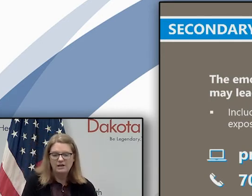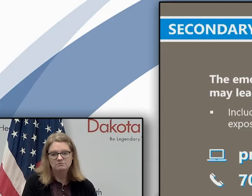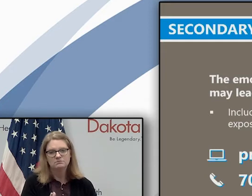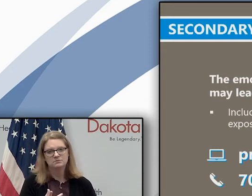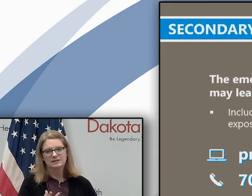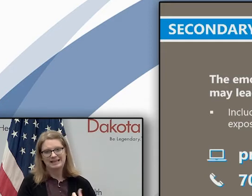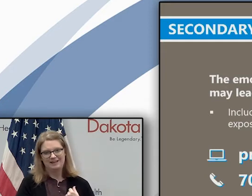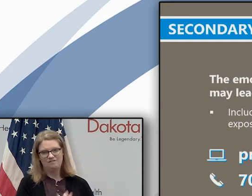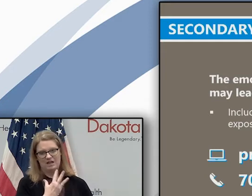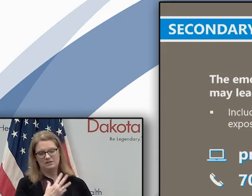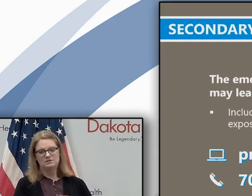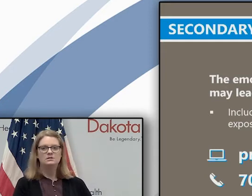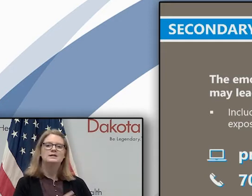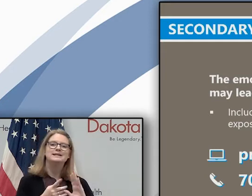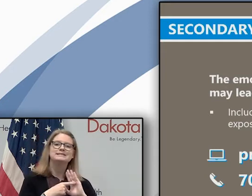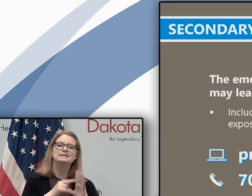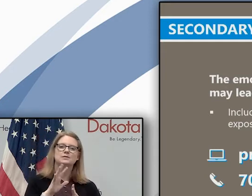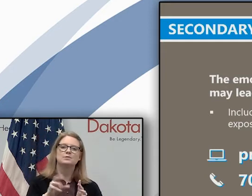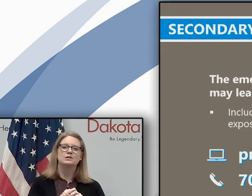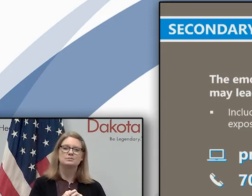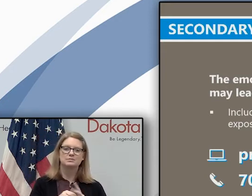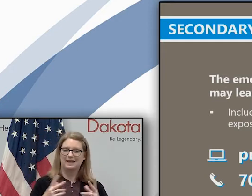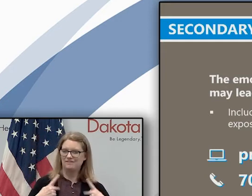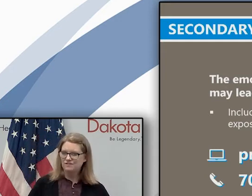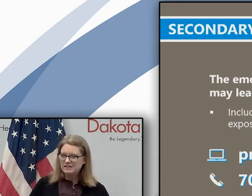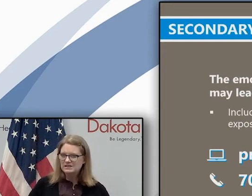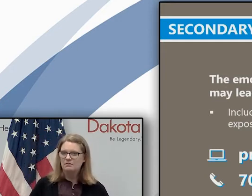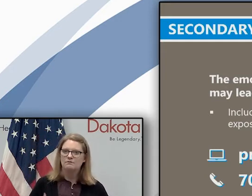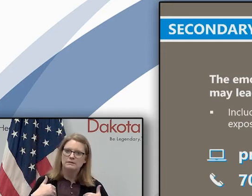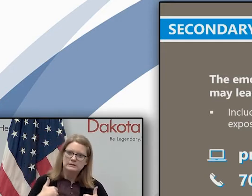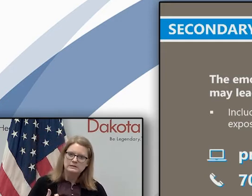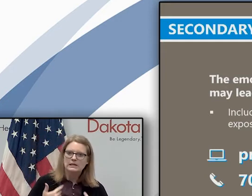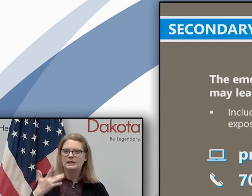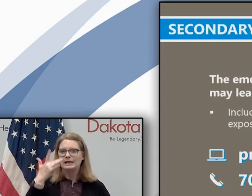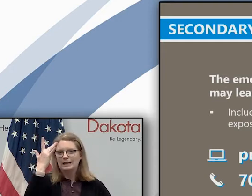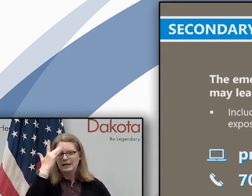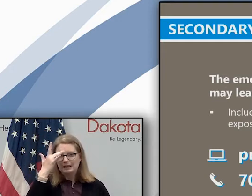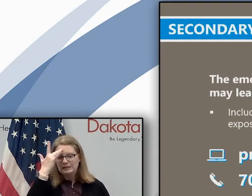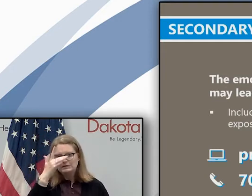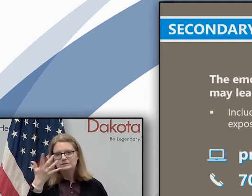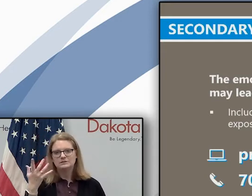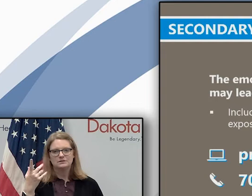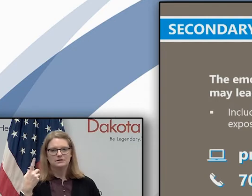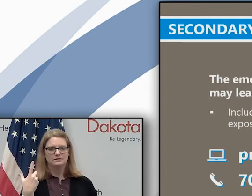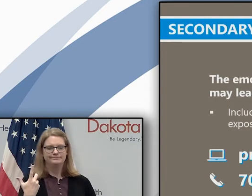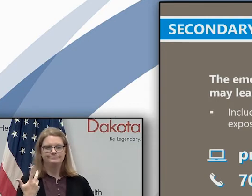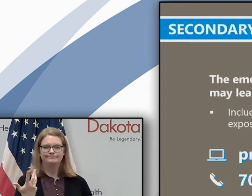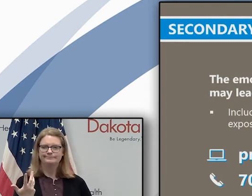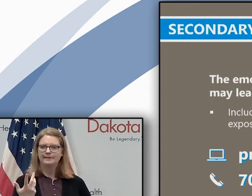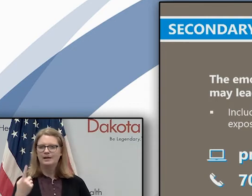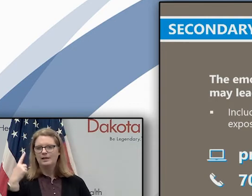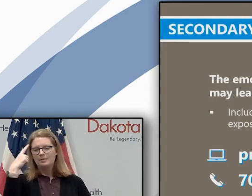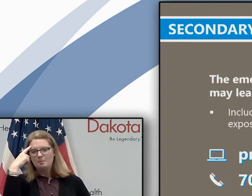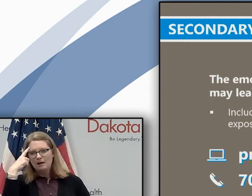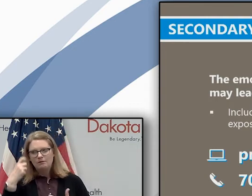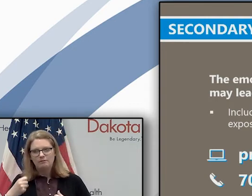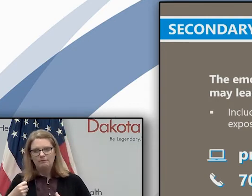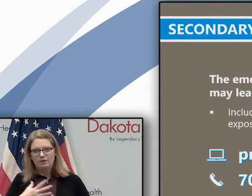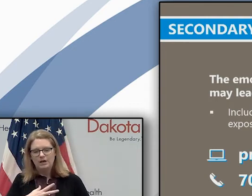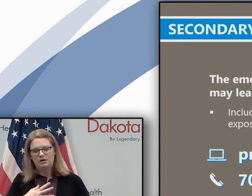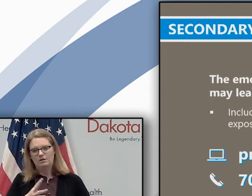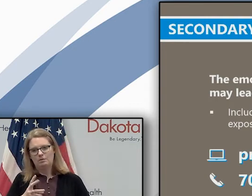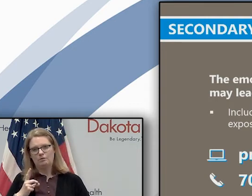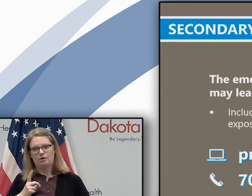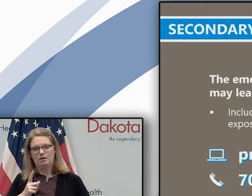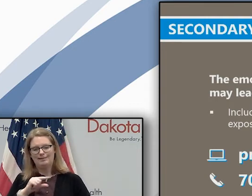Learning the symptoms, which include the physical symptoms of fatigue and illness, and the mental symptoms of fear and withdrawal